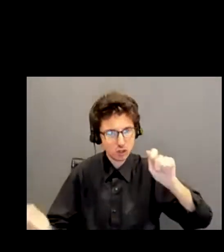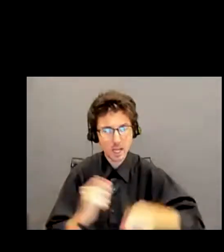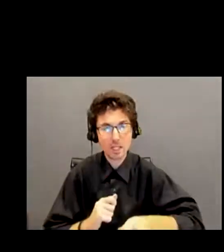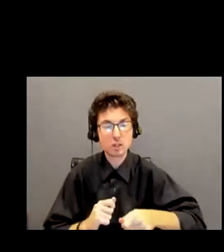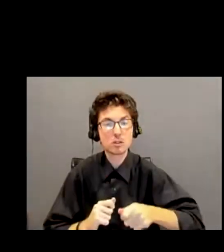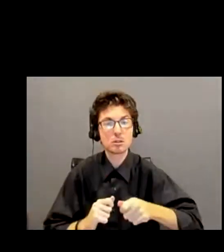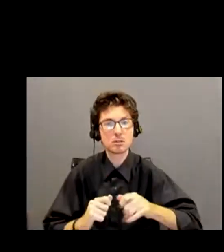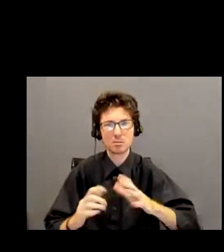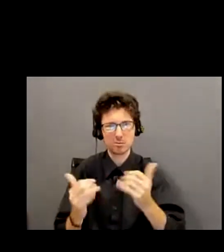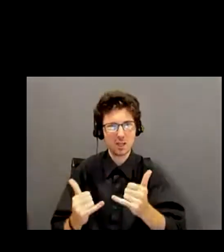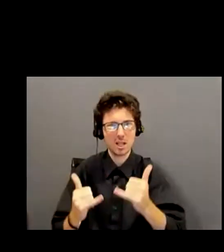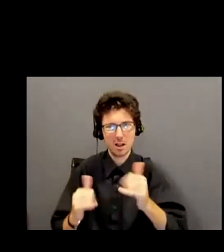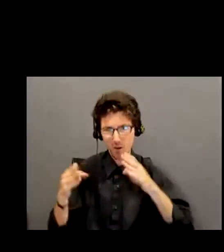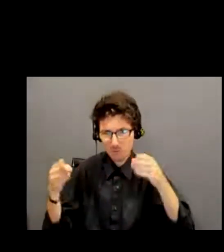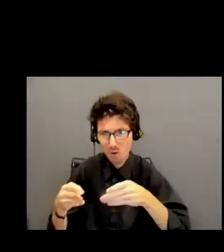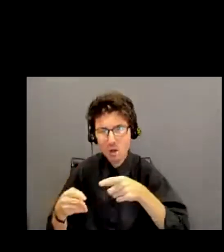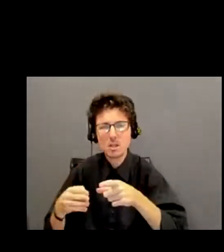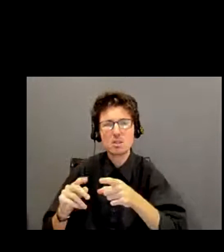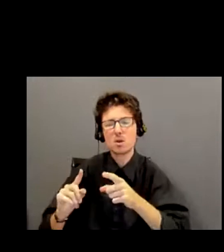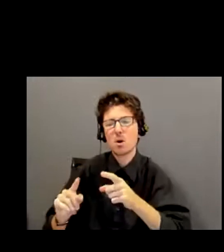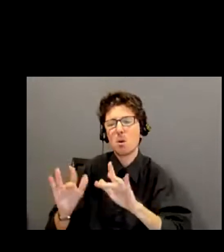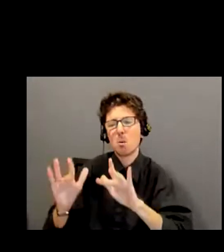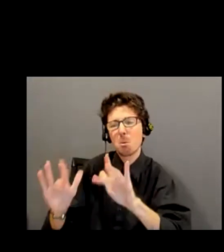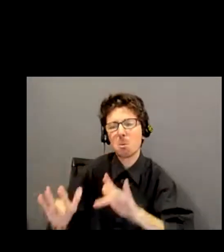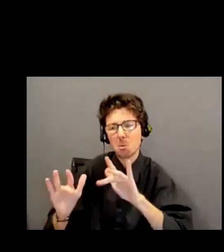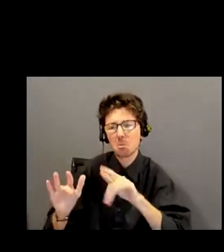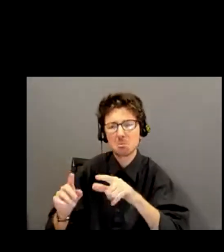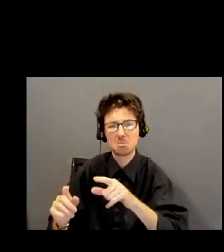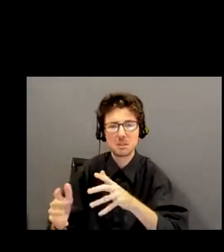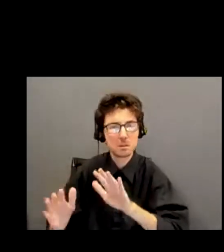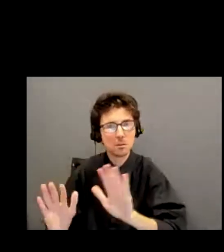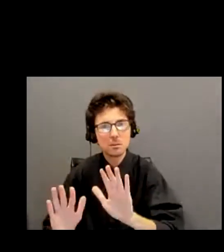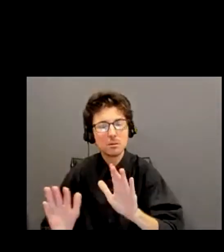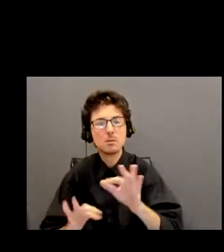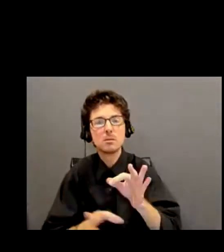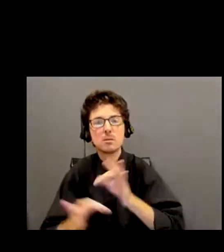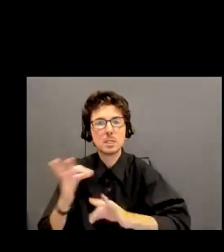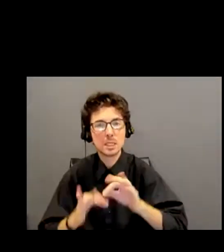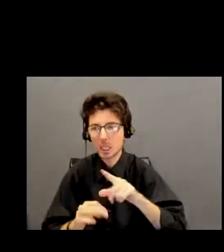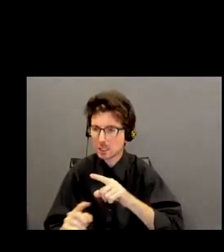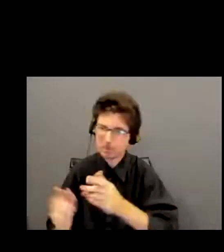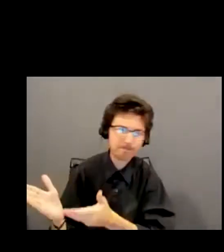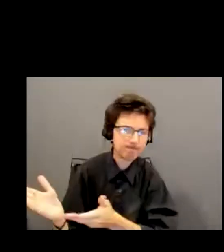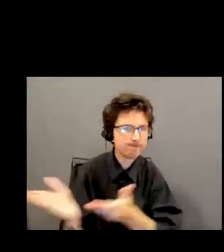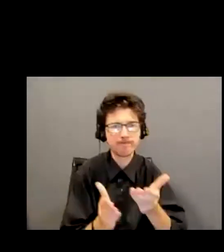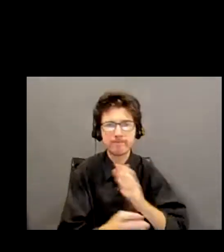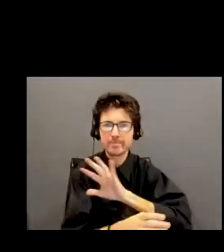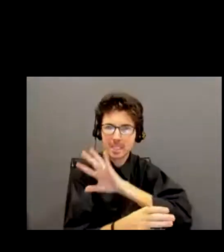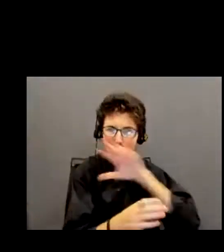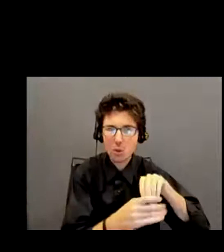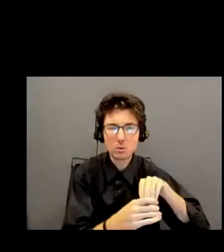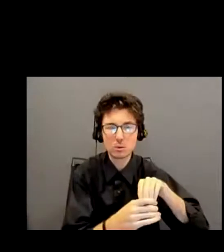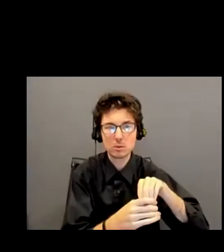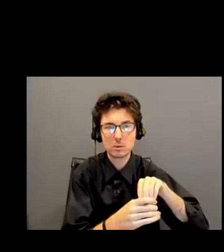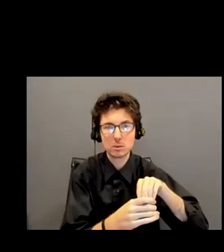and mercy to equal rights, accessibility, presence, and inclusion. I have led two research